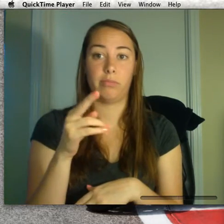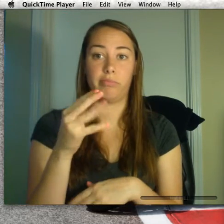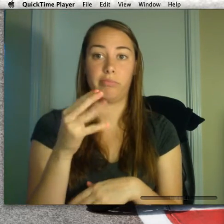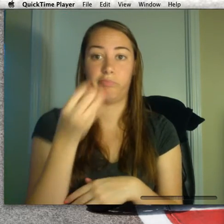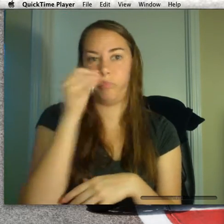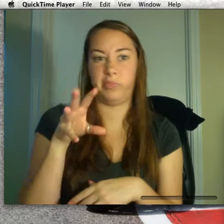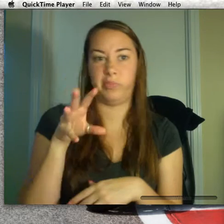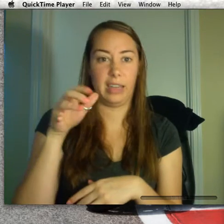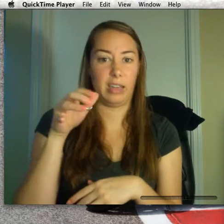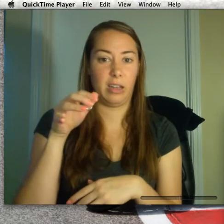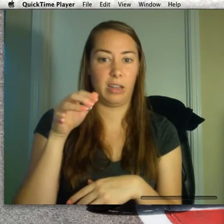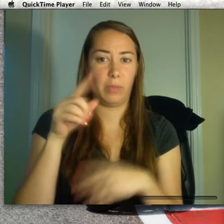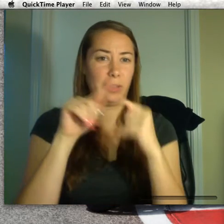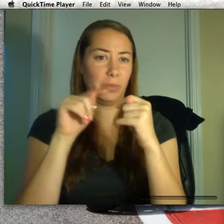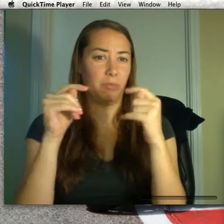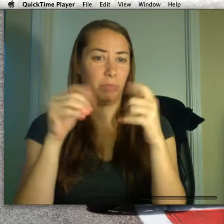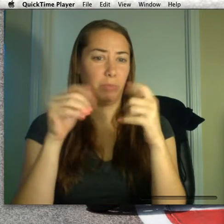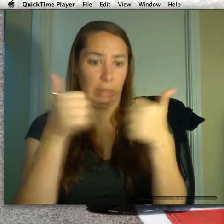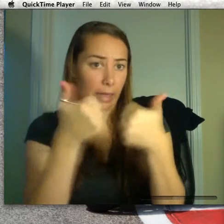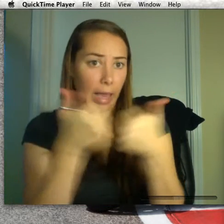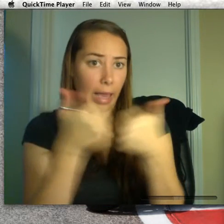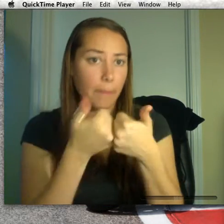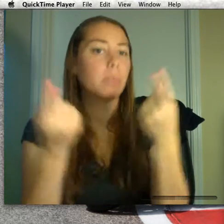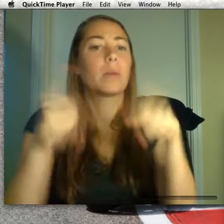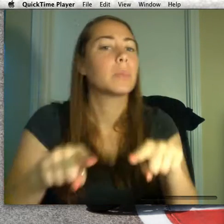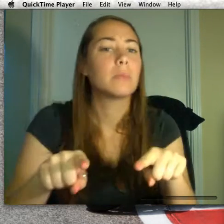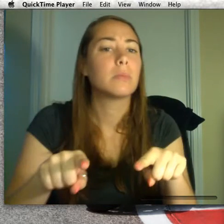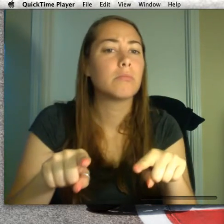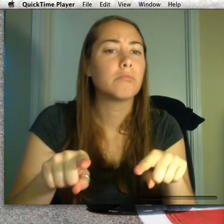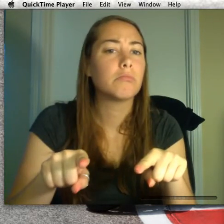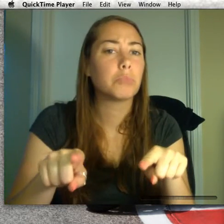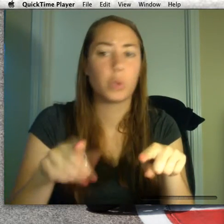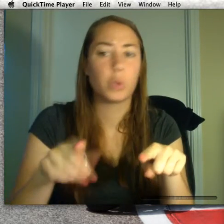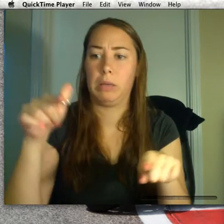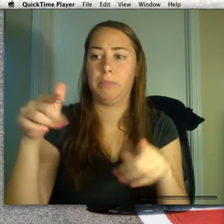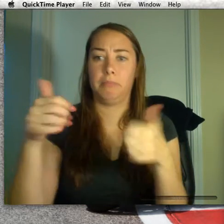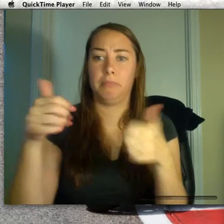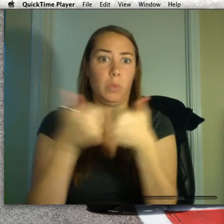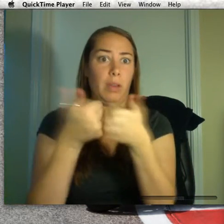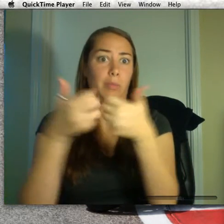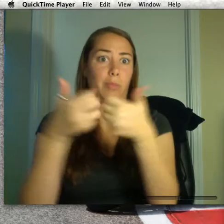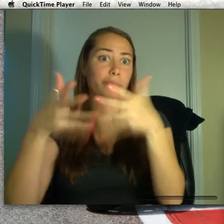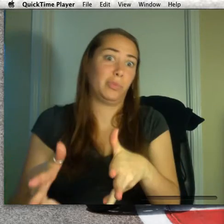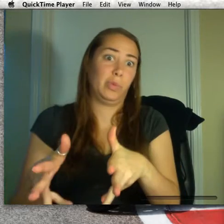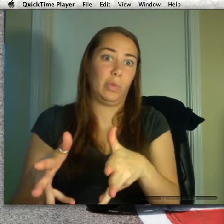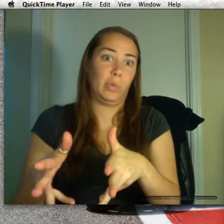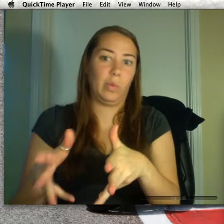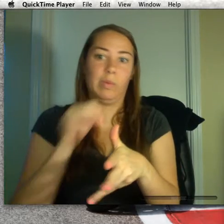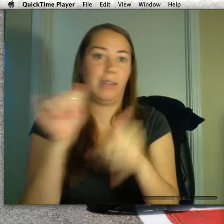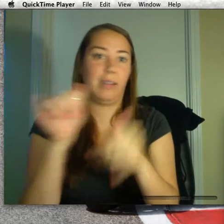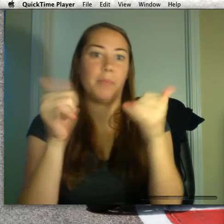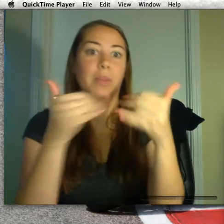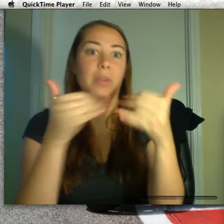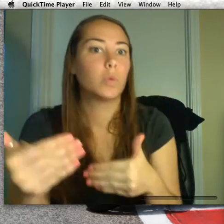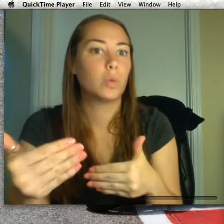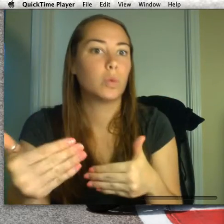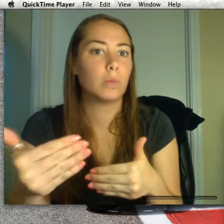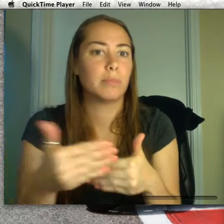fight about wrong and right. And what team are you on? I say, Boeing workers, your